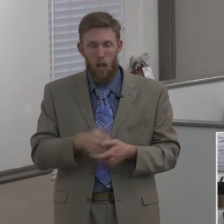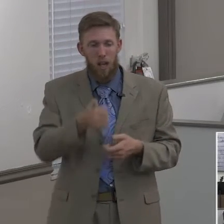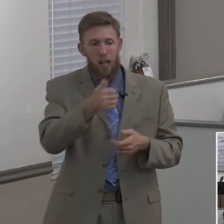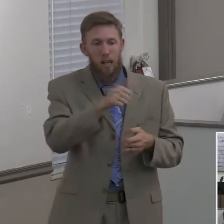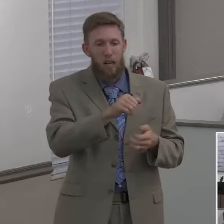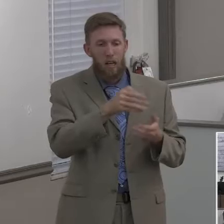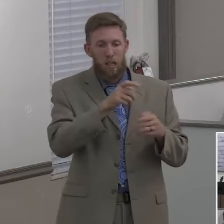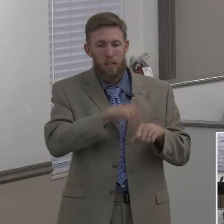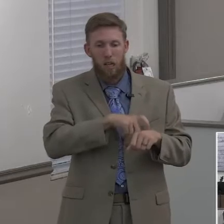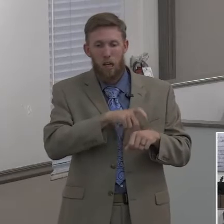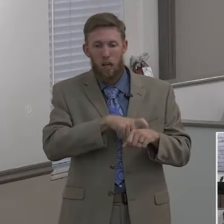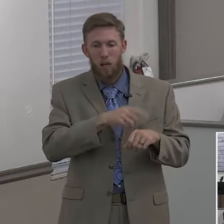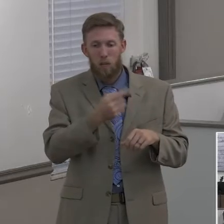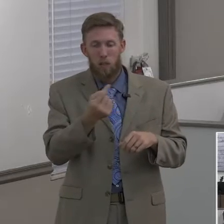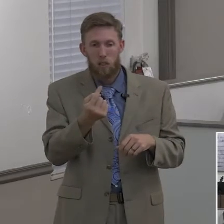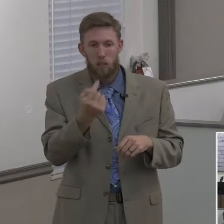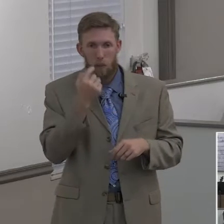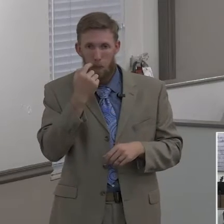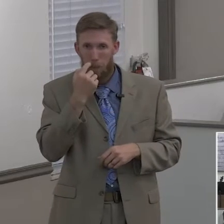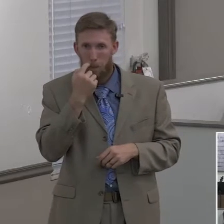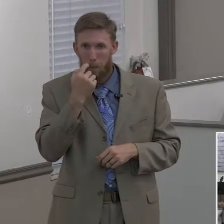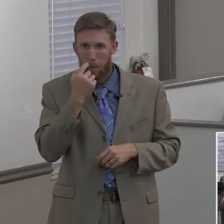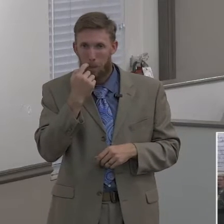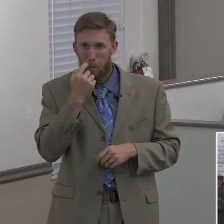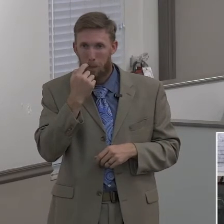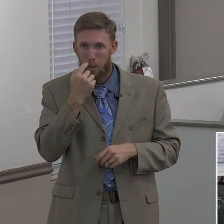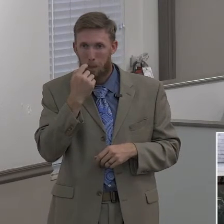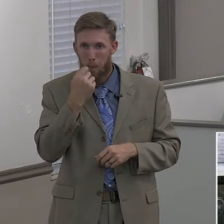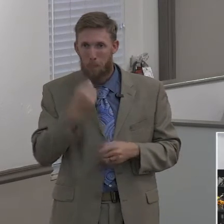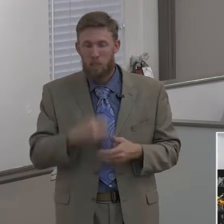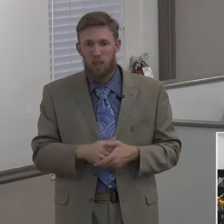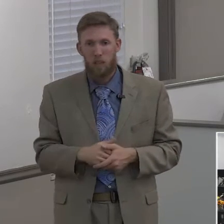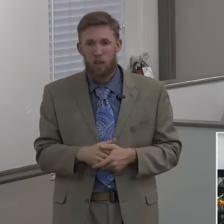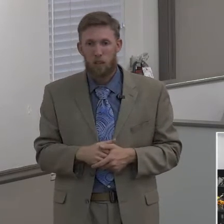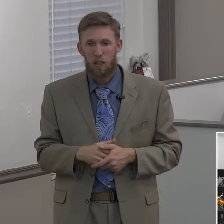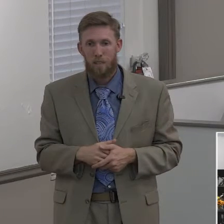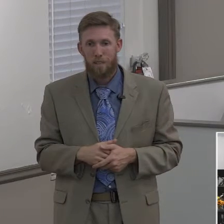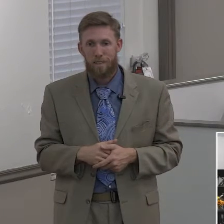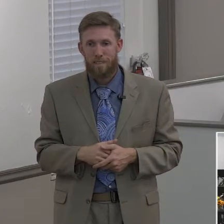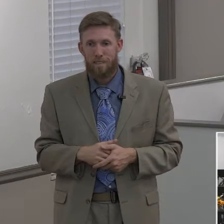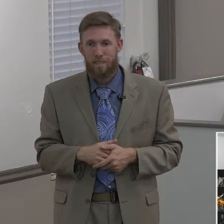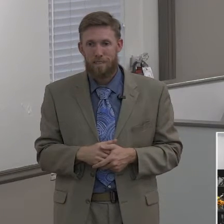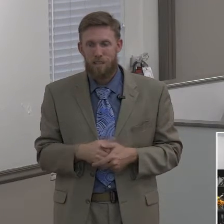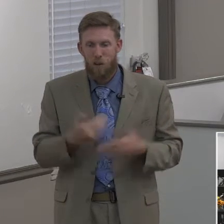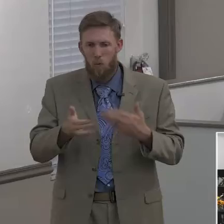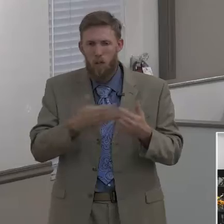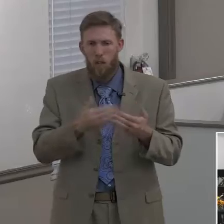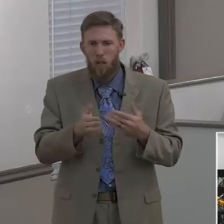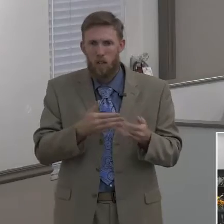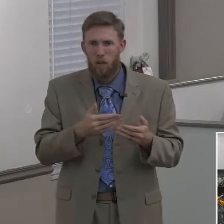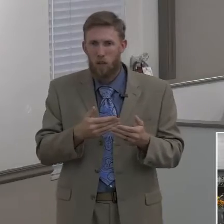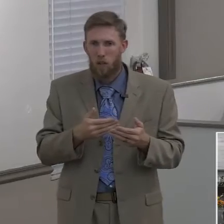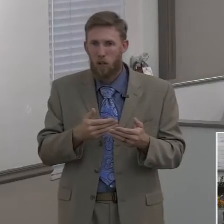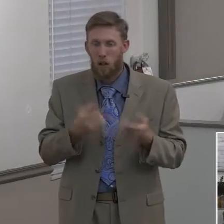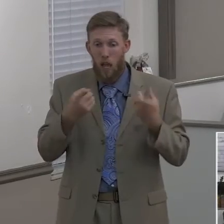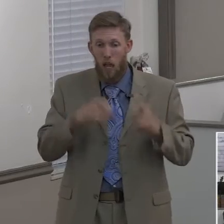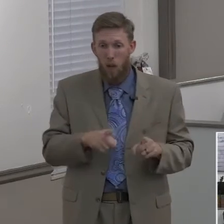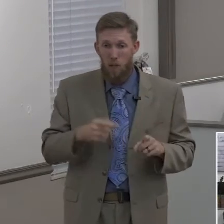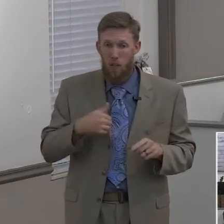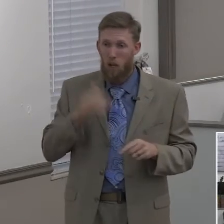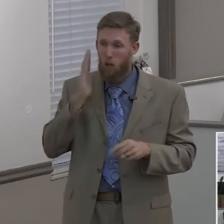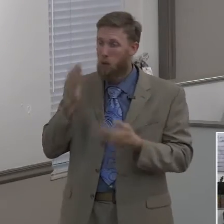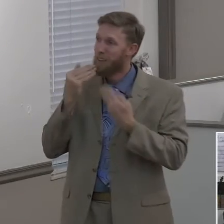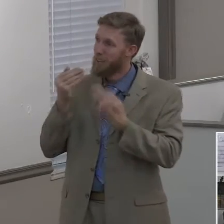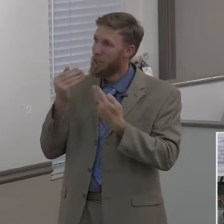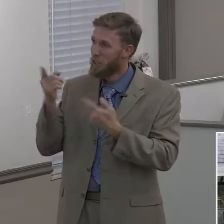up, you know, that starts the frustration, I'm going to stop, think, turn it over to God. What do you want me to praise you for? What do you want me to thank you for? I'm going to submit myself to you right